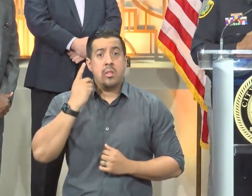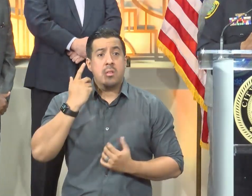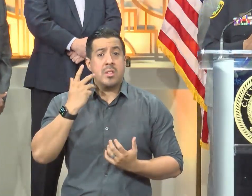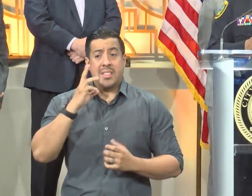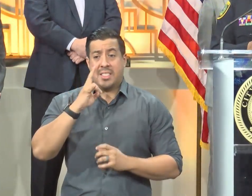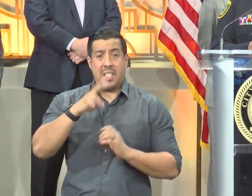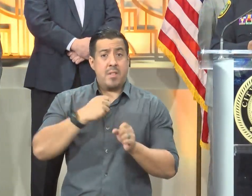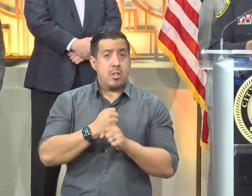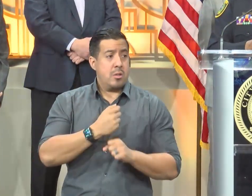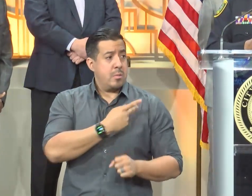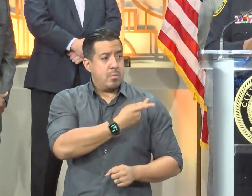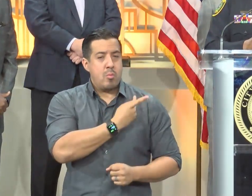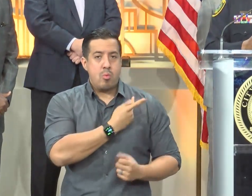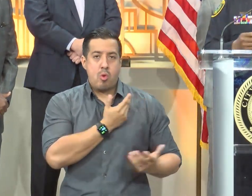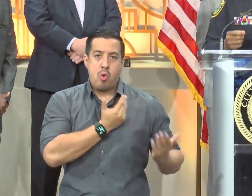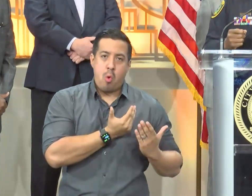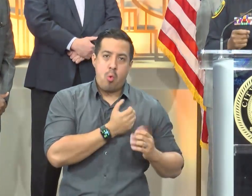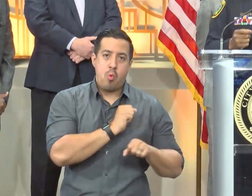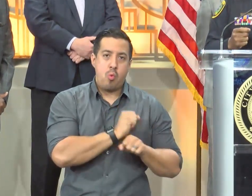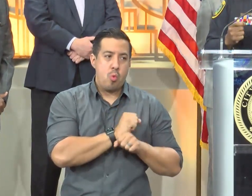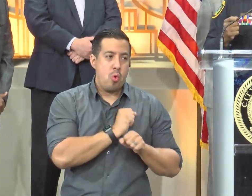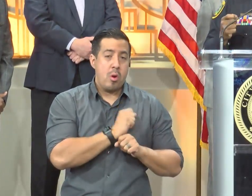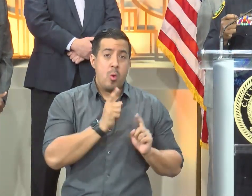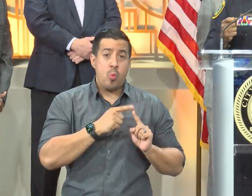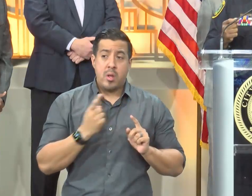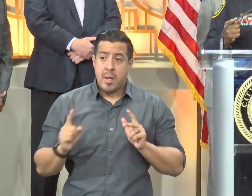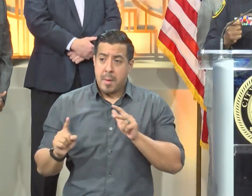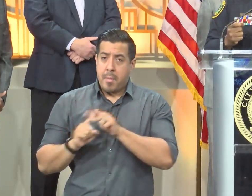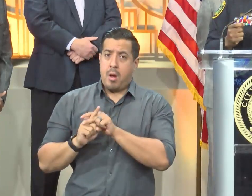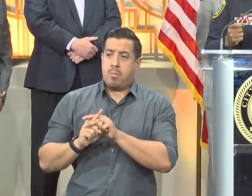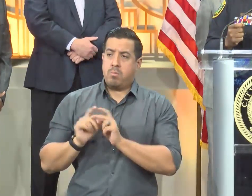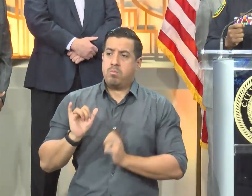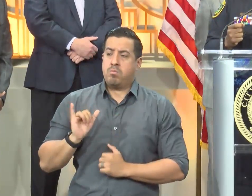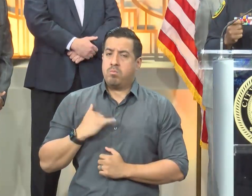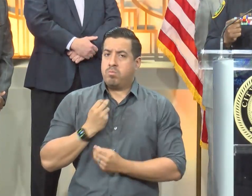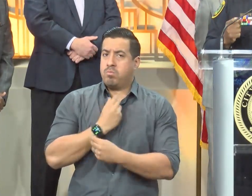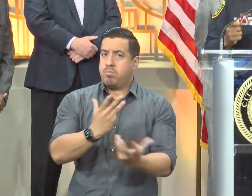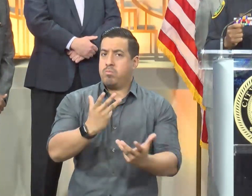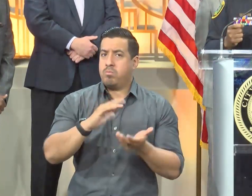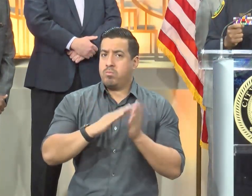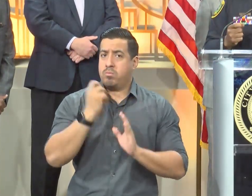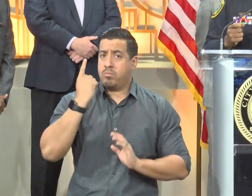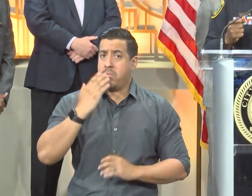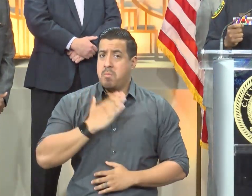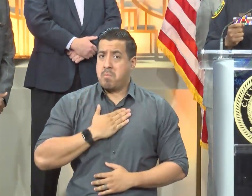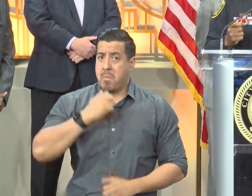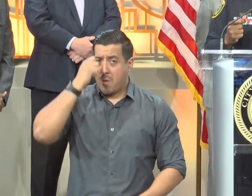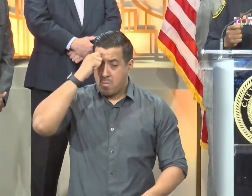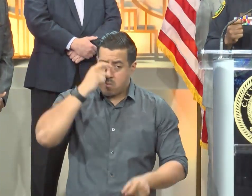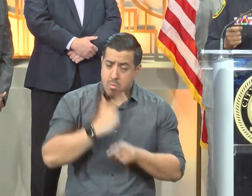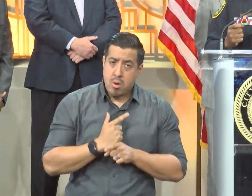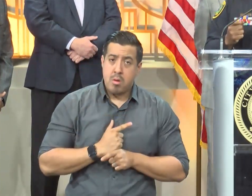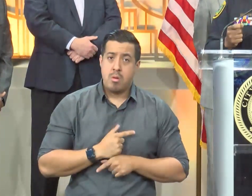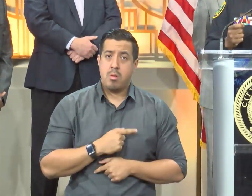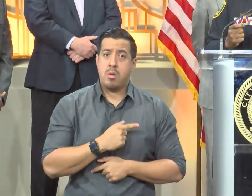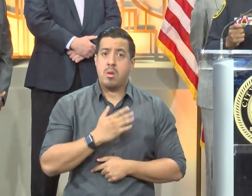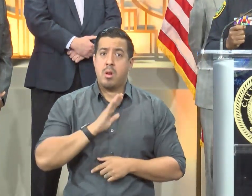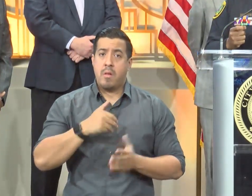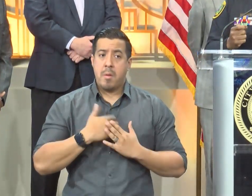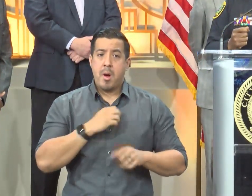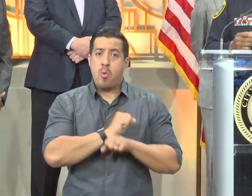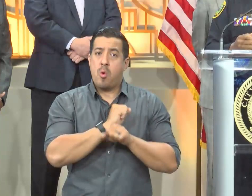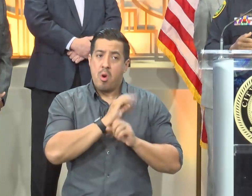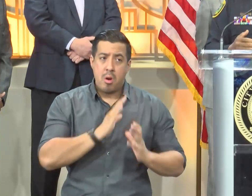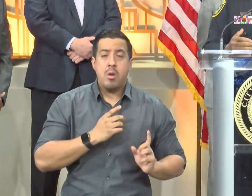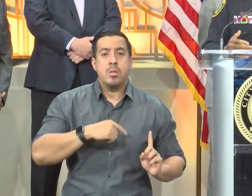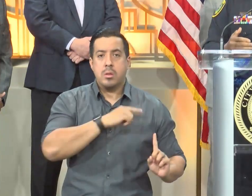worked so close together. And when this came up, I want the city to know that my brother, my colleague Matt Slinkert, and I sat down and